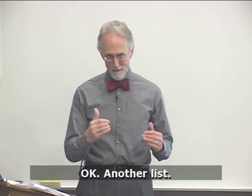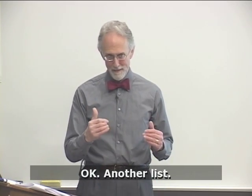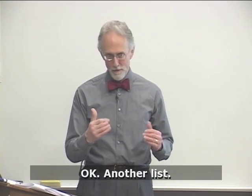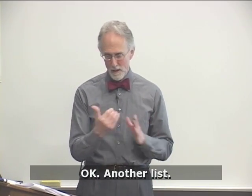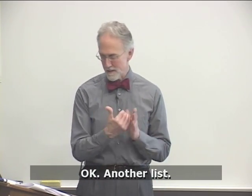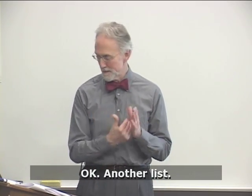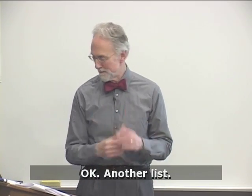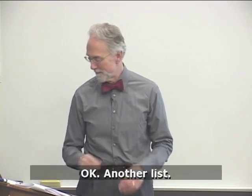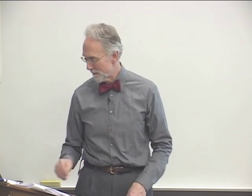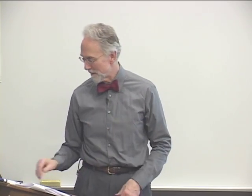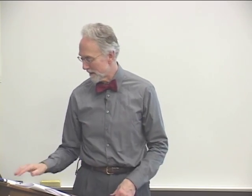Another list.